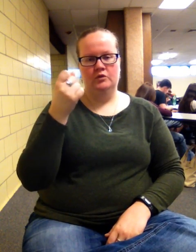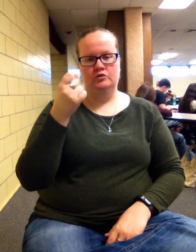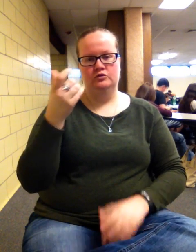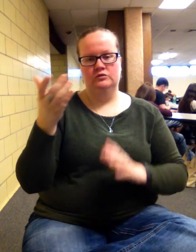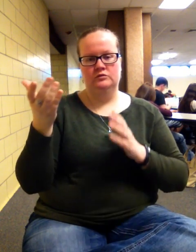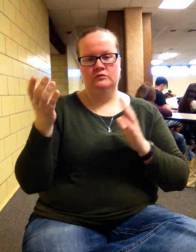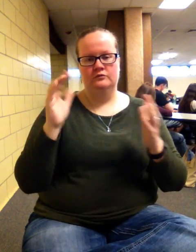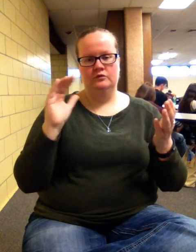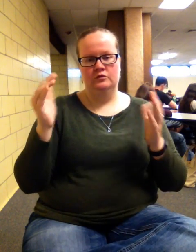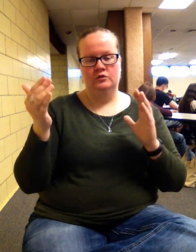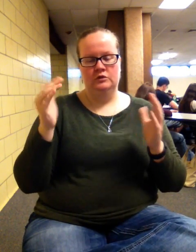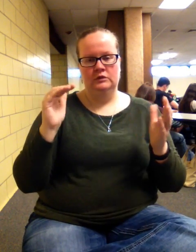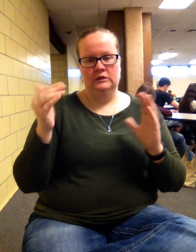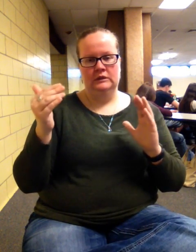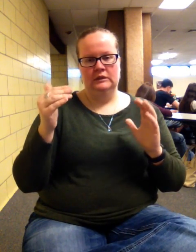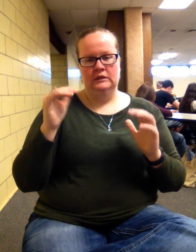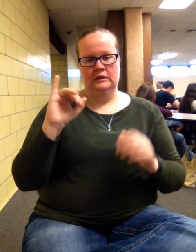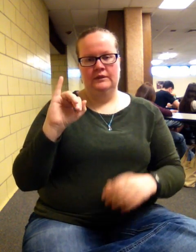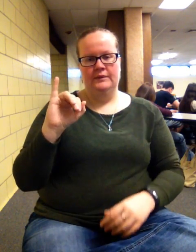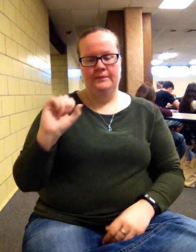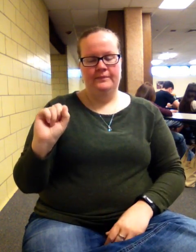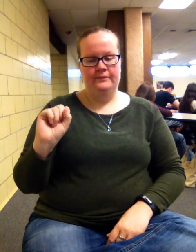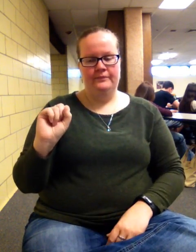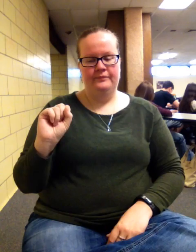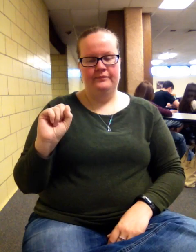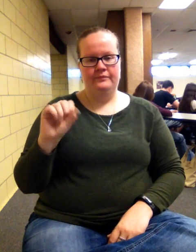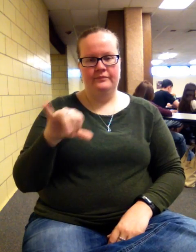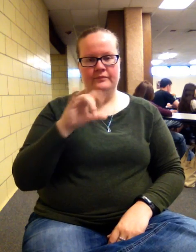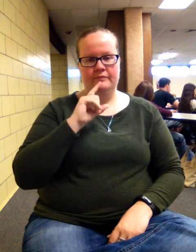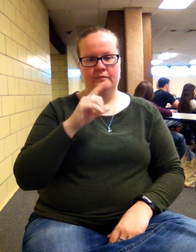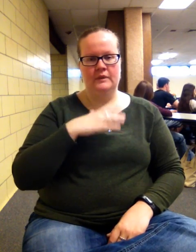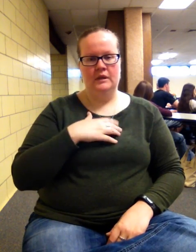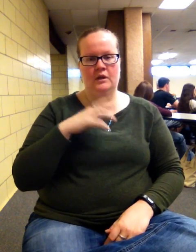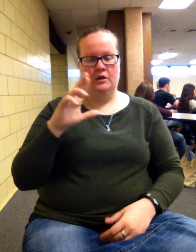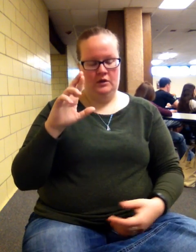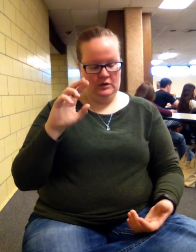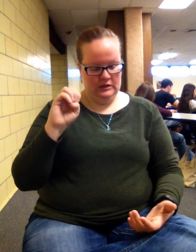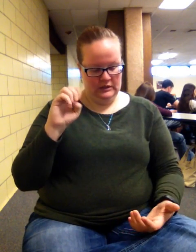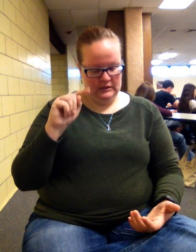versus I sub S, which was my retained earnings or my current shareholders.